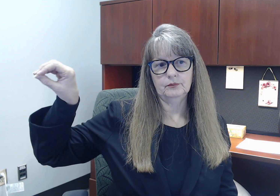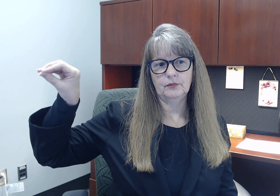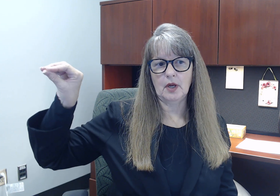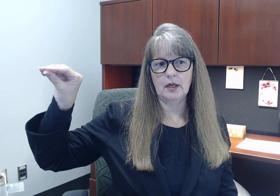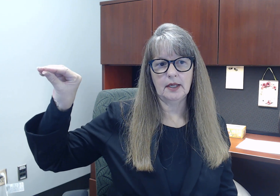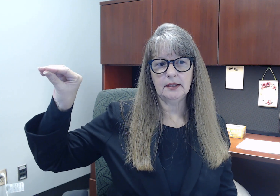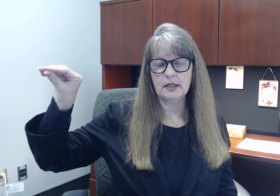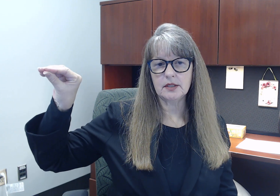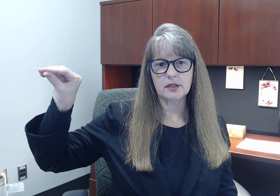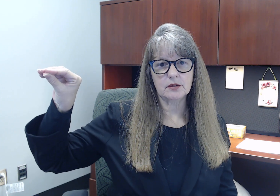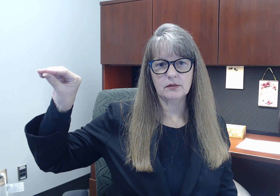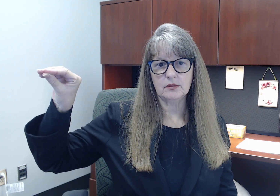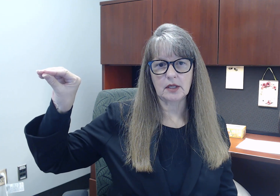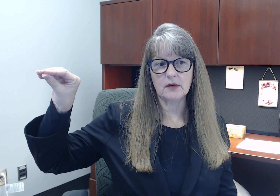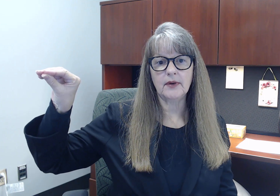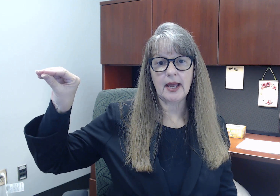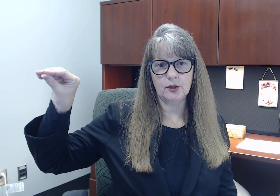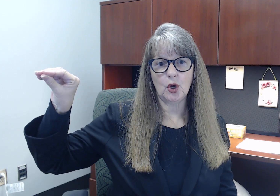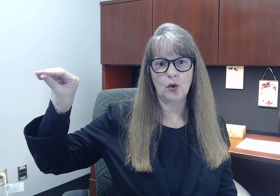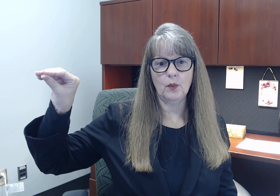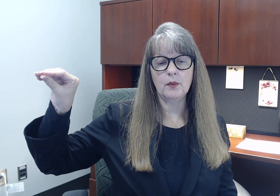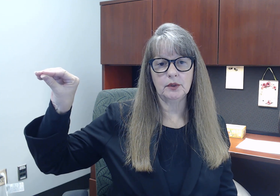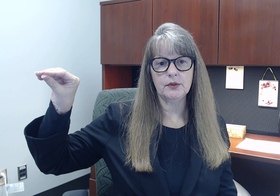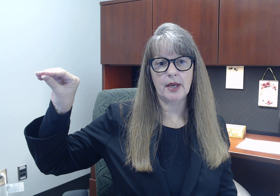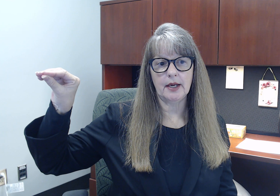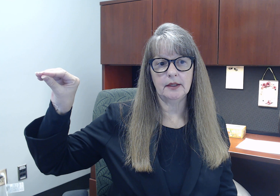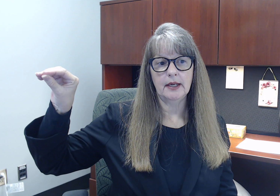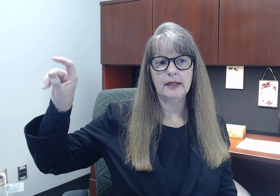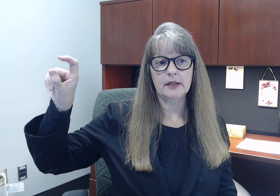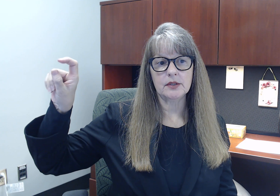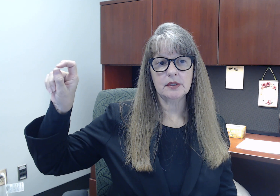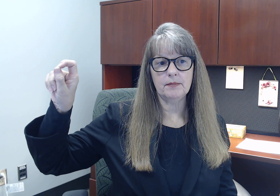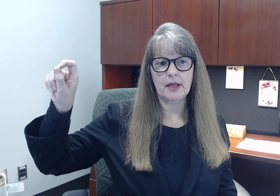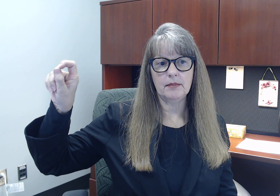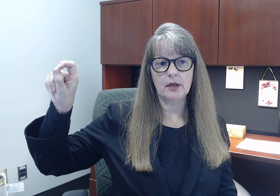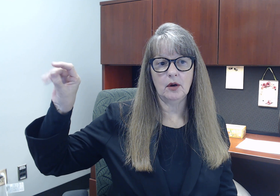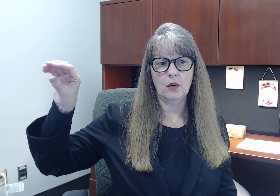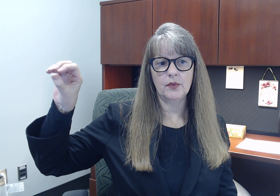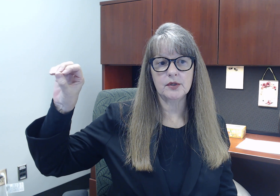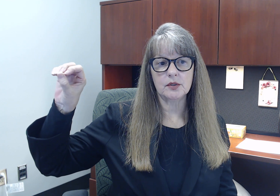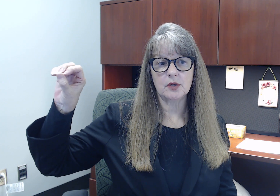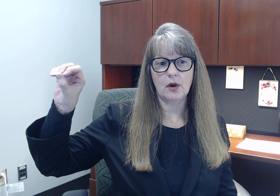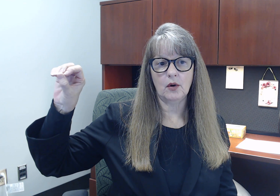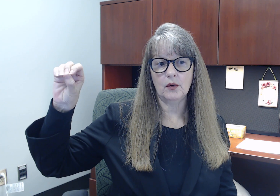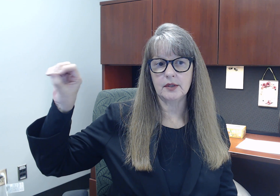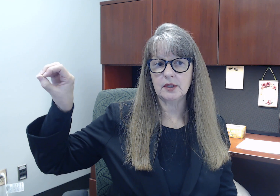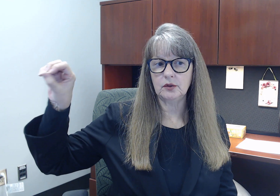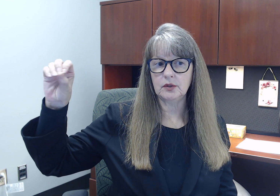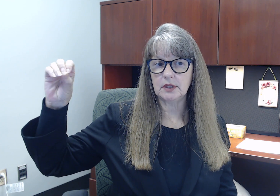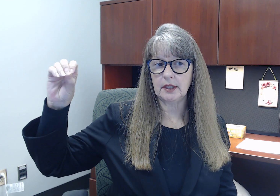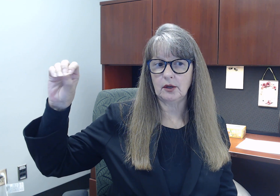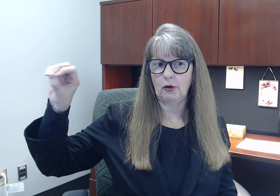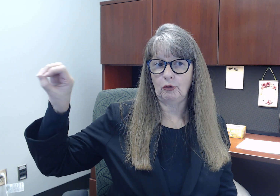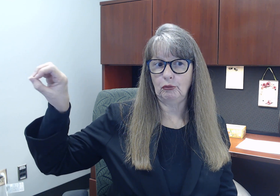Not like this. That's a flattened O. We will do that. This is a baby O. This is an O because it looks like an O.